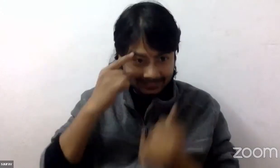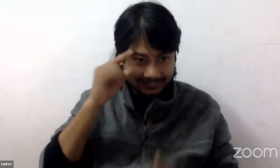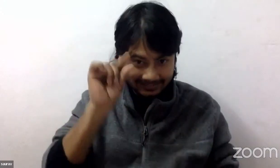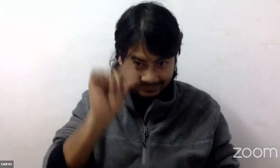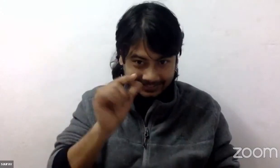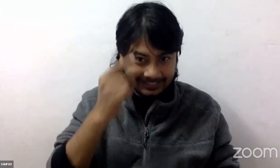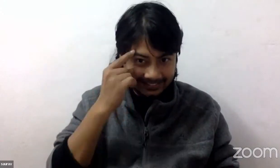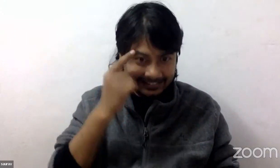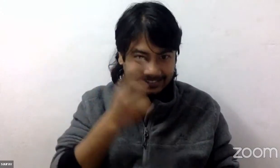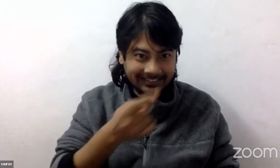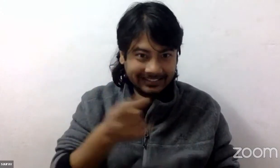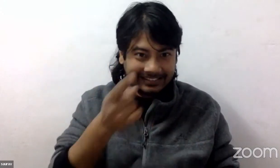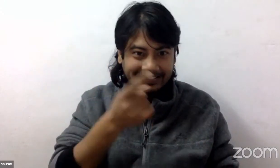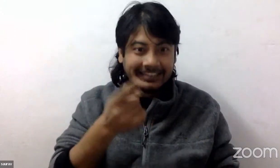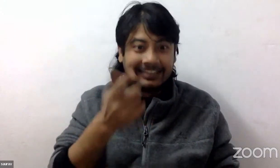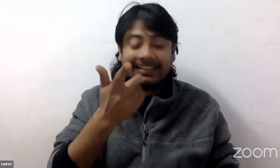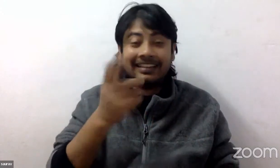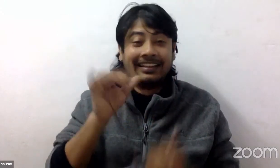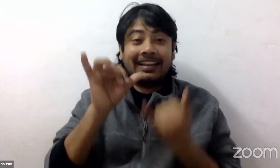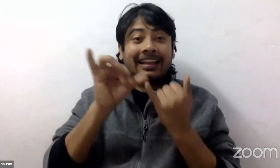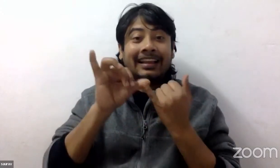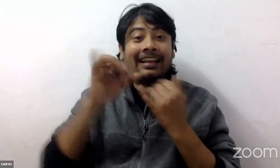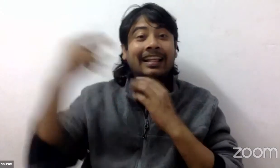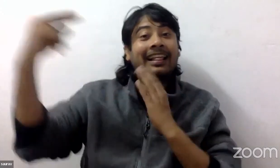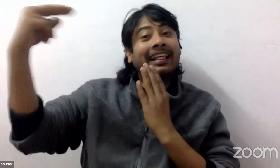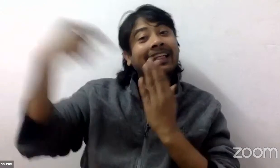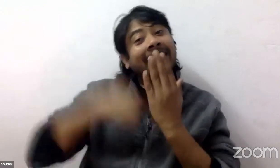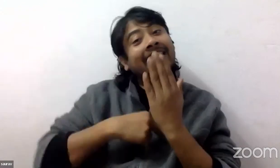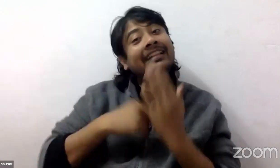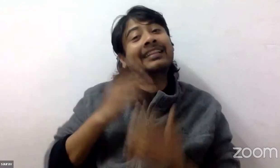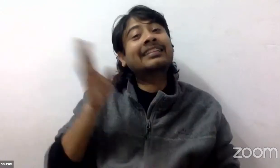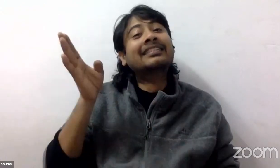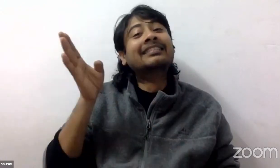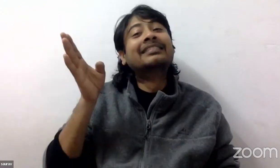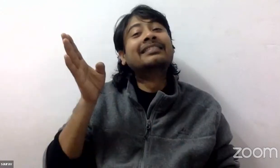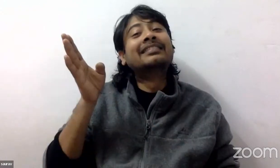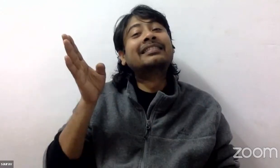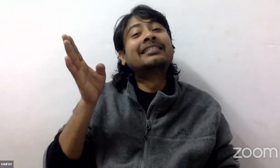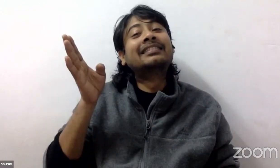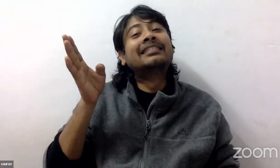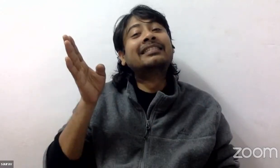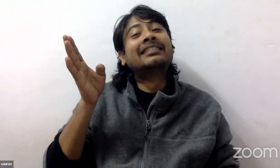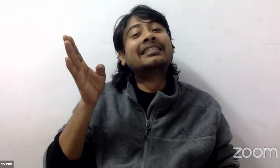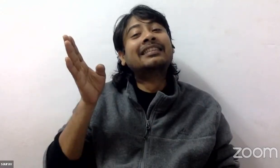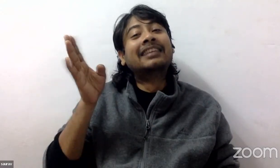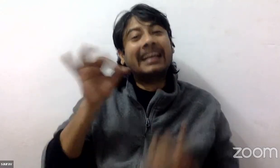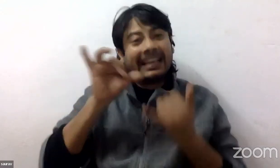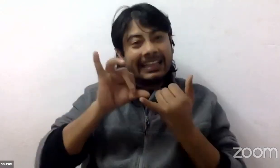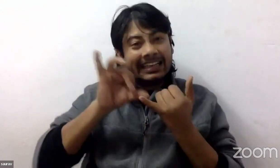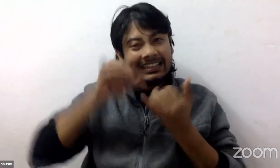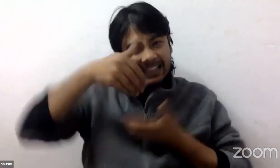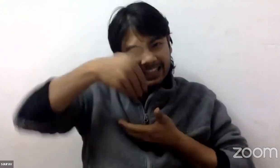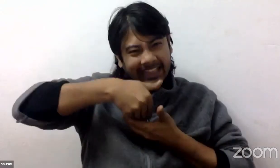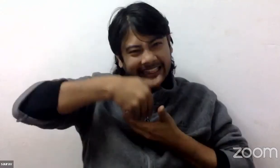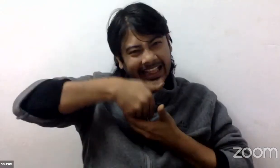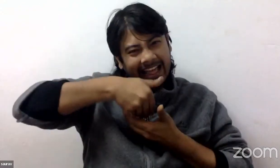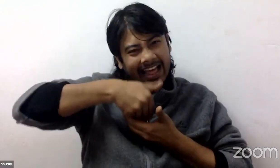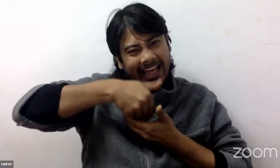there in your heart. Okay, he's sitting inside everybody's heart and he knows your real purpose. So don't